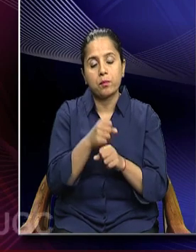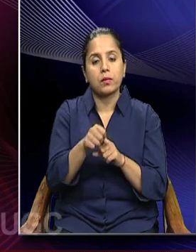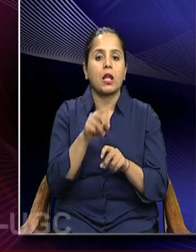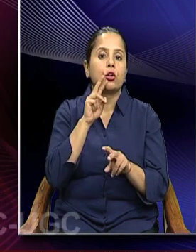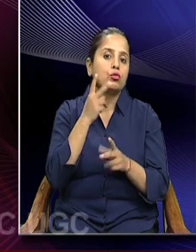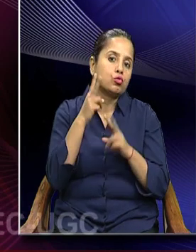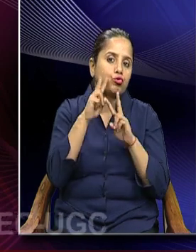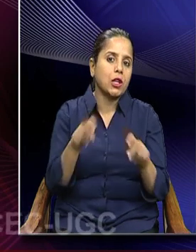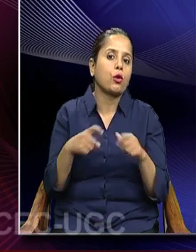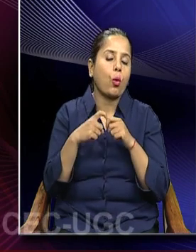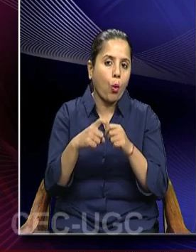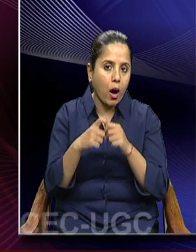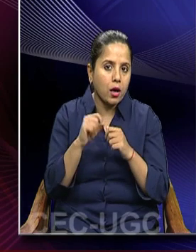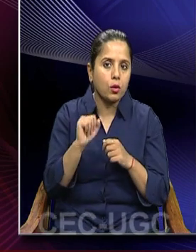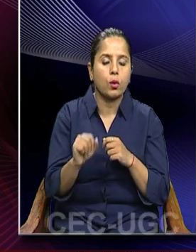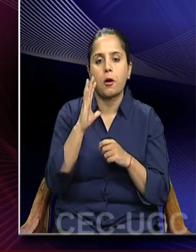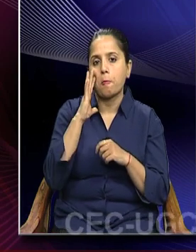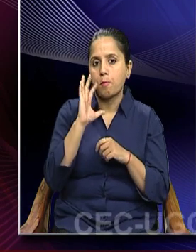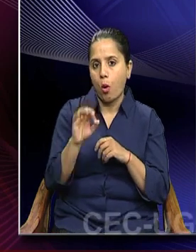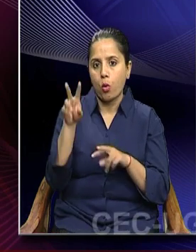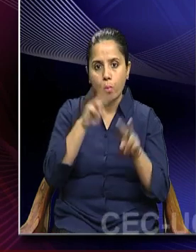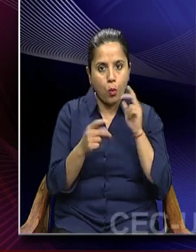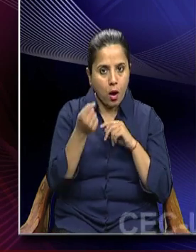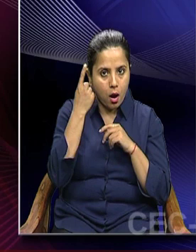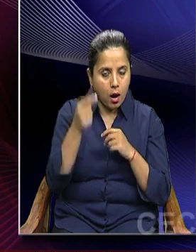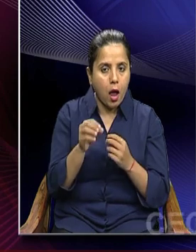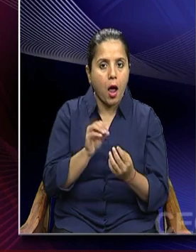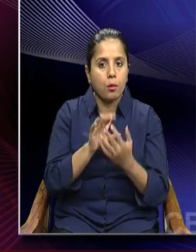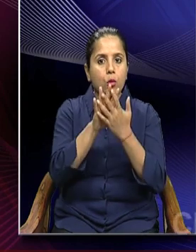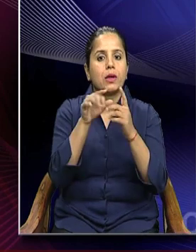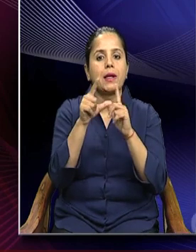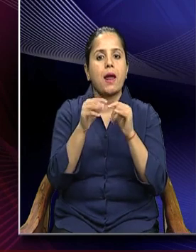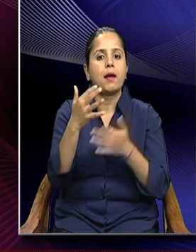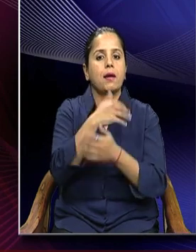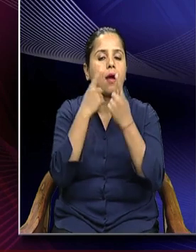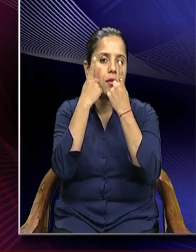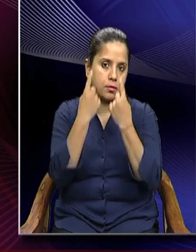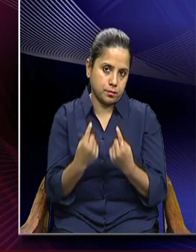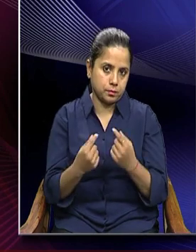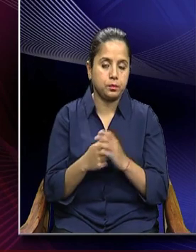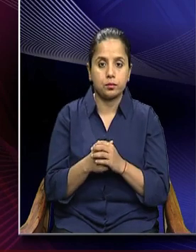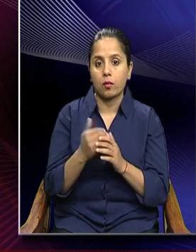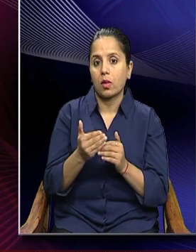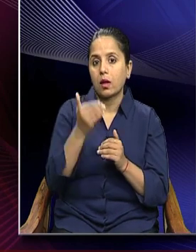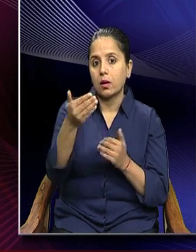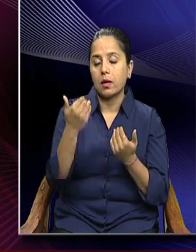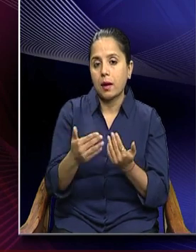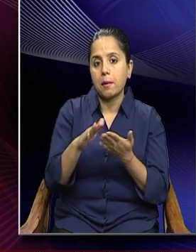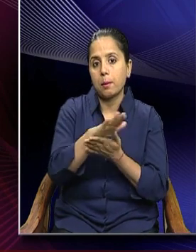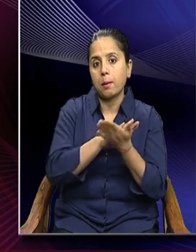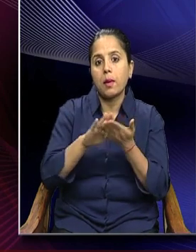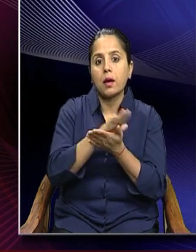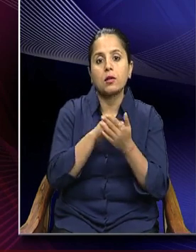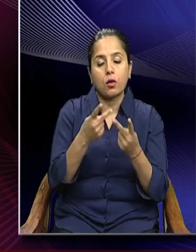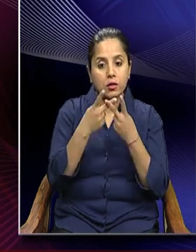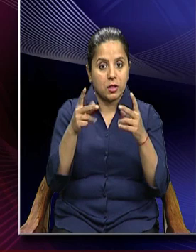questions, understanding their significance and approaches to data analysis. The next basis of difference